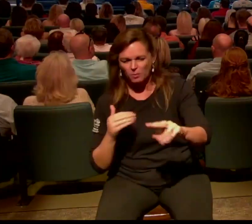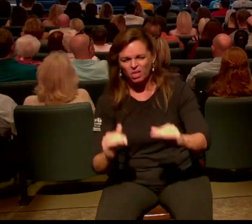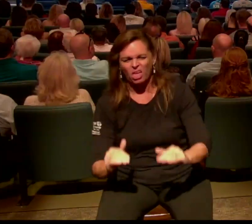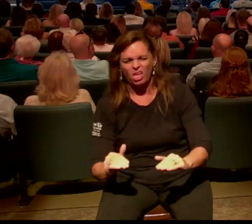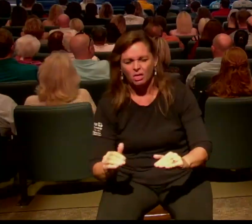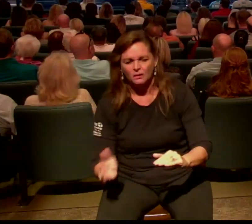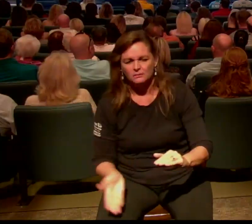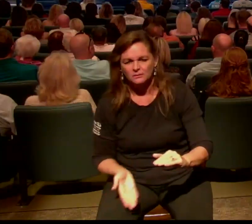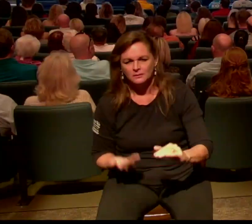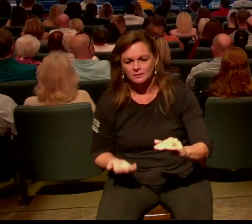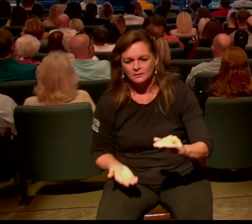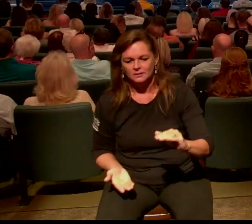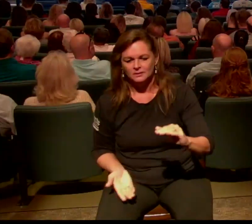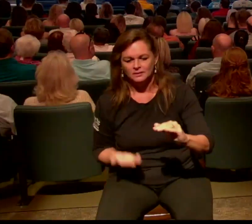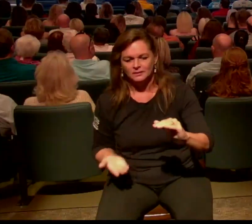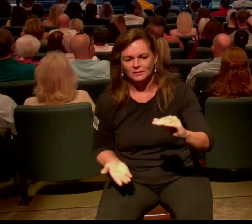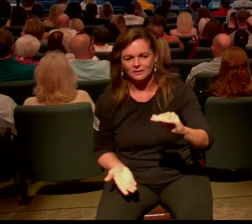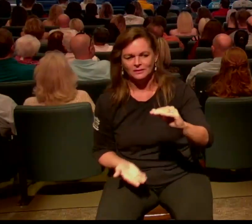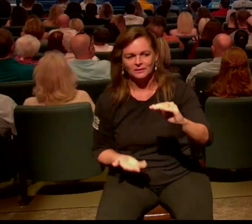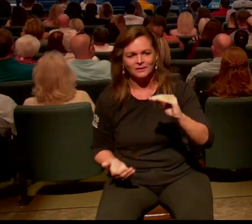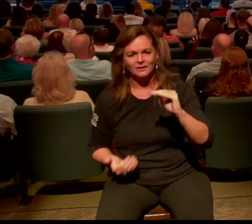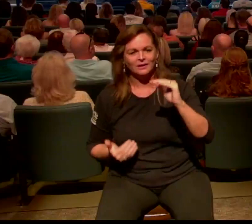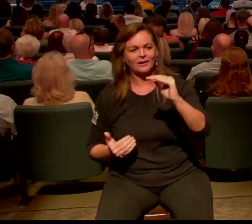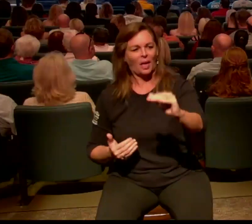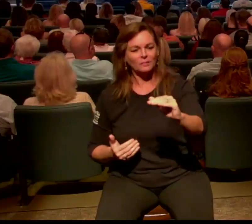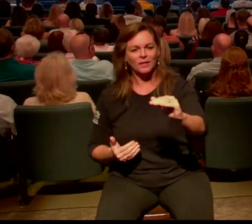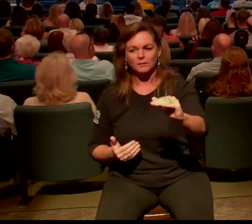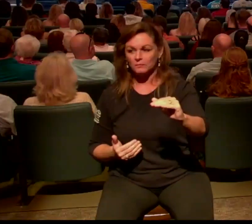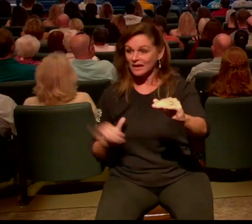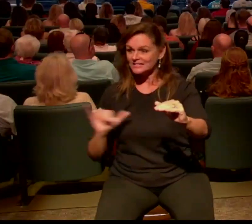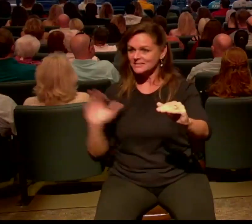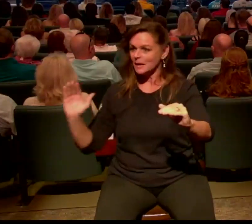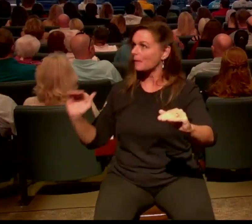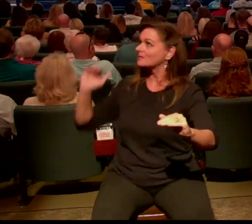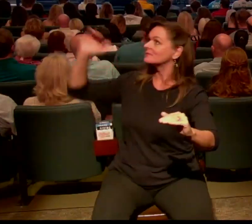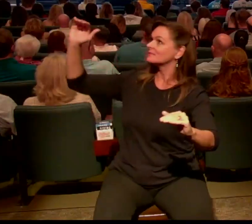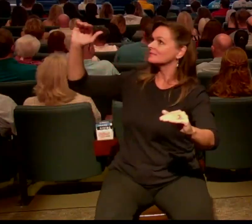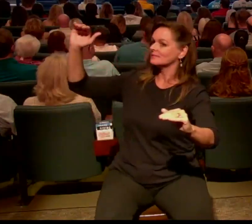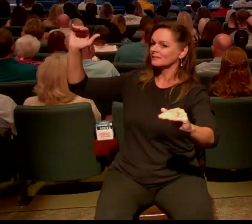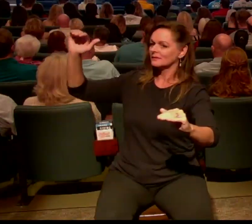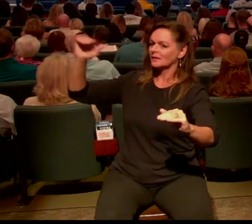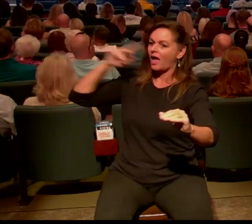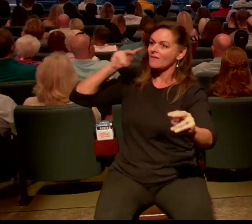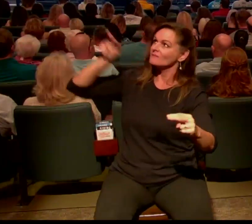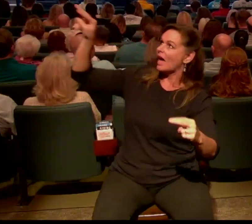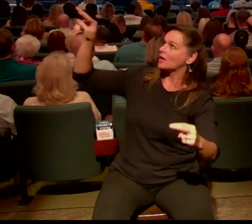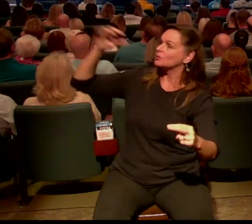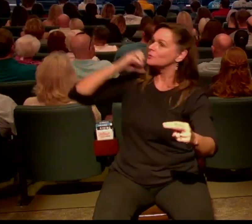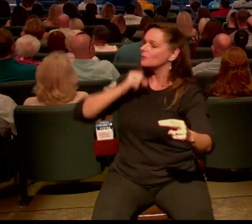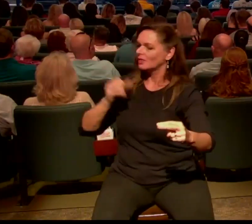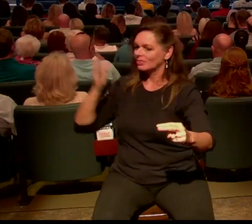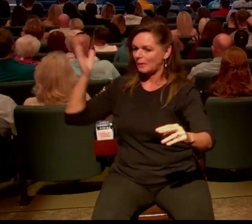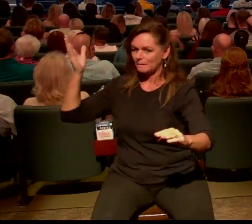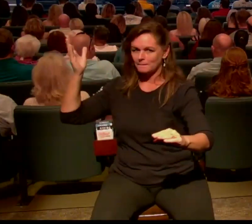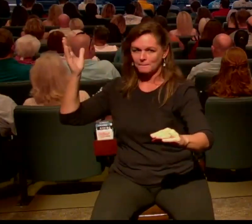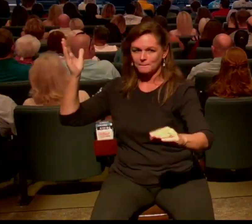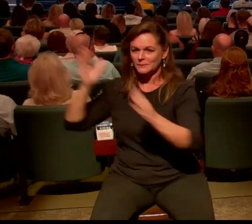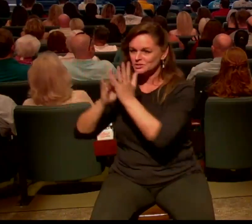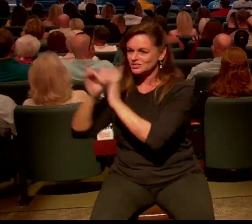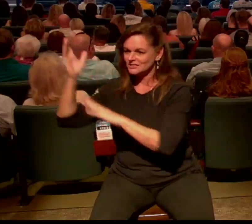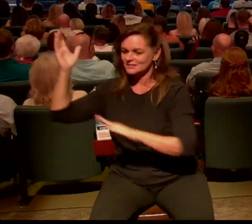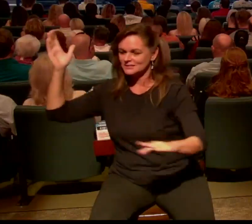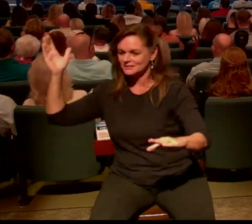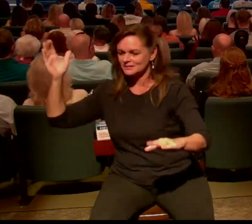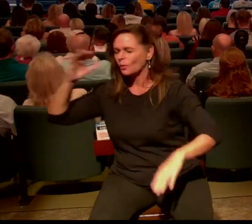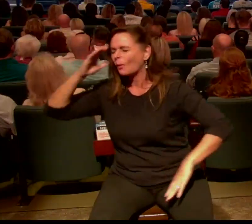added value to Jesus. This is huge. Come on. I